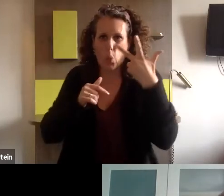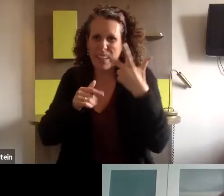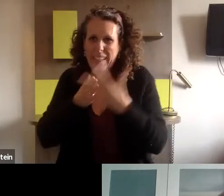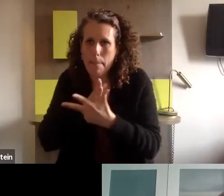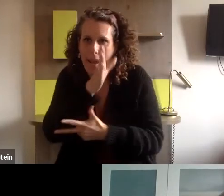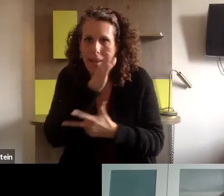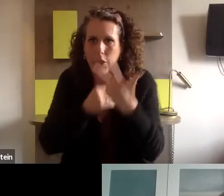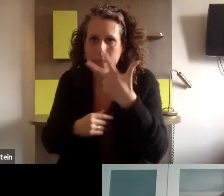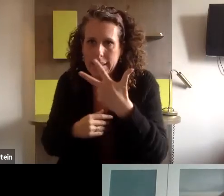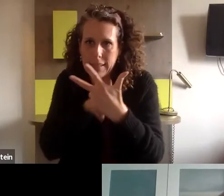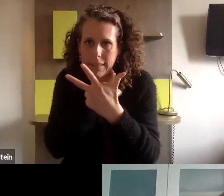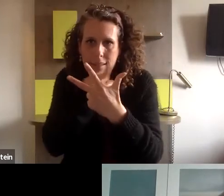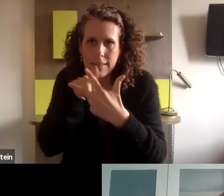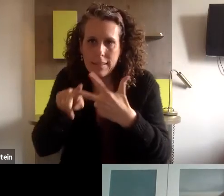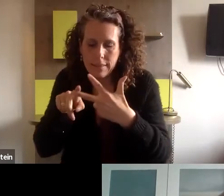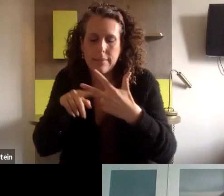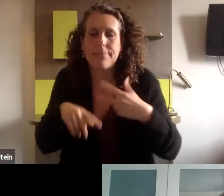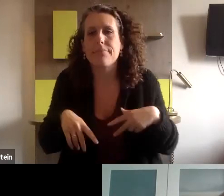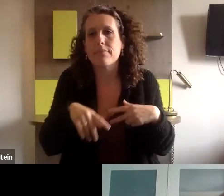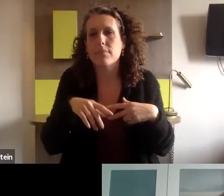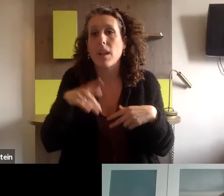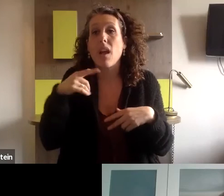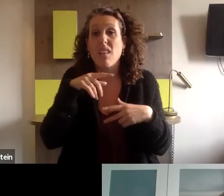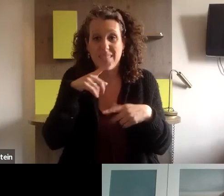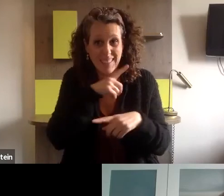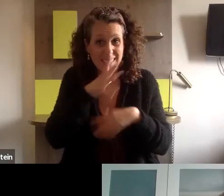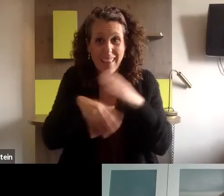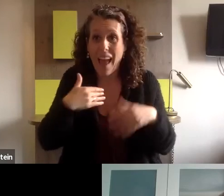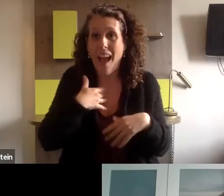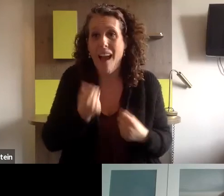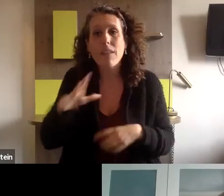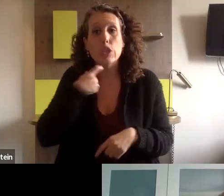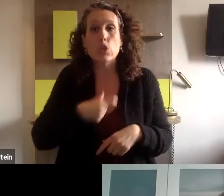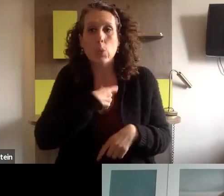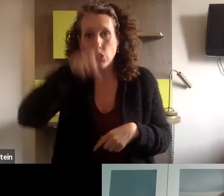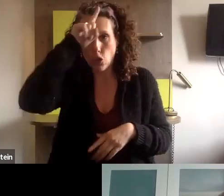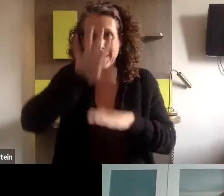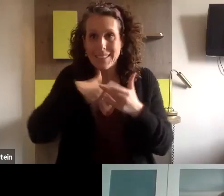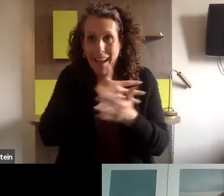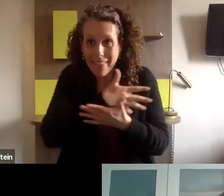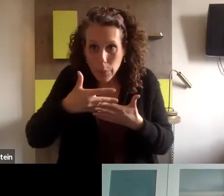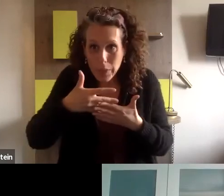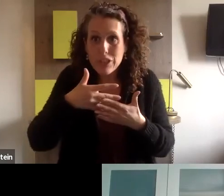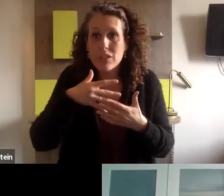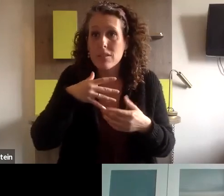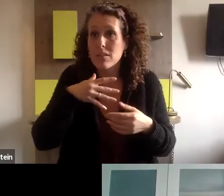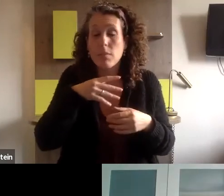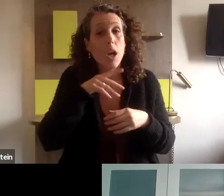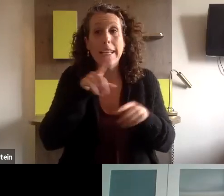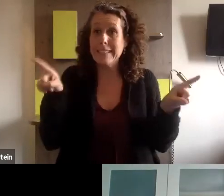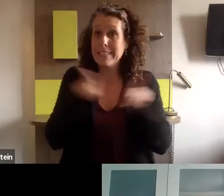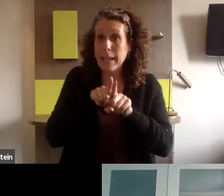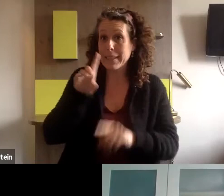regions, we have Swiss German Sign Language, as I said. It's different from German